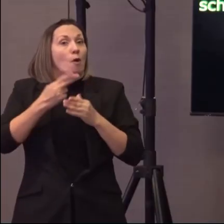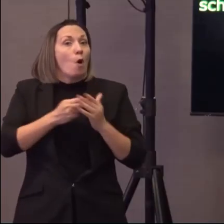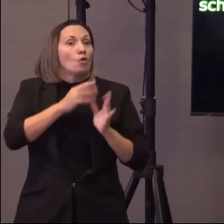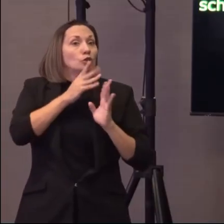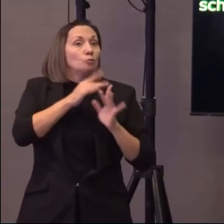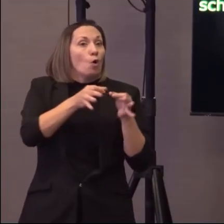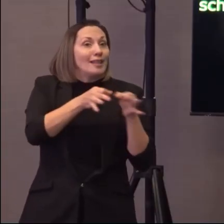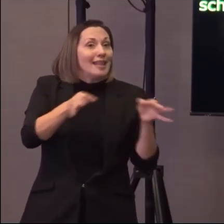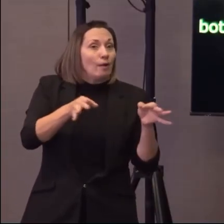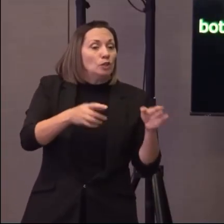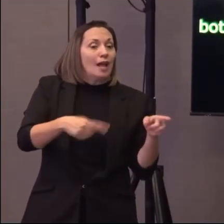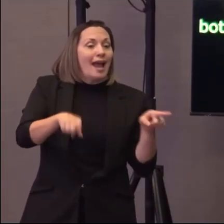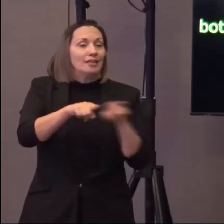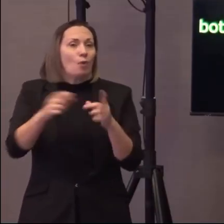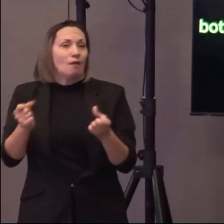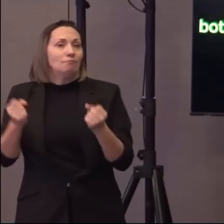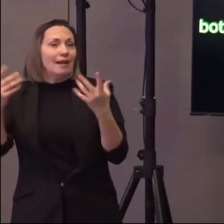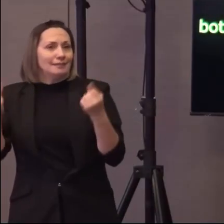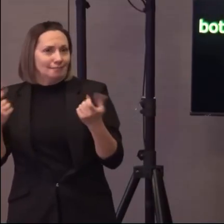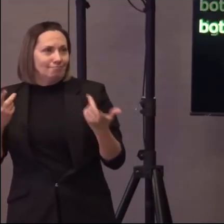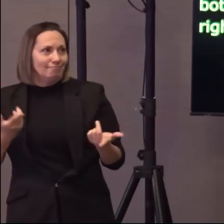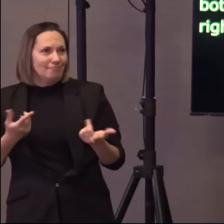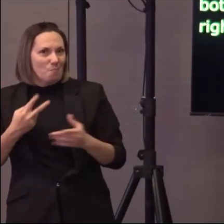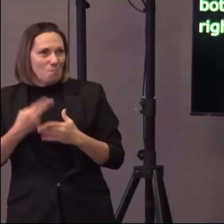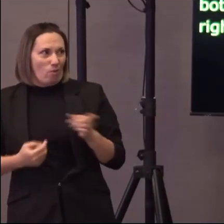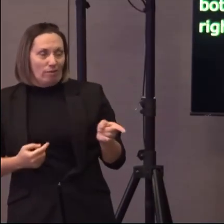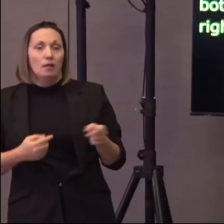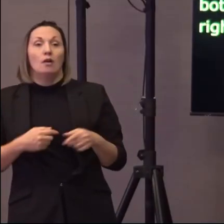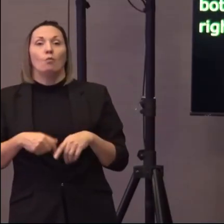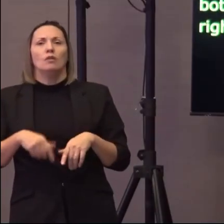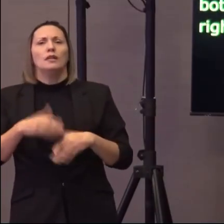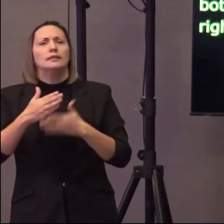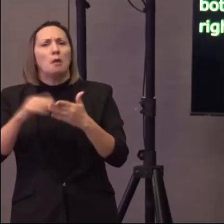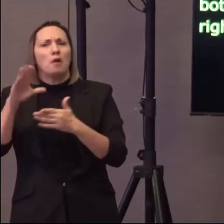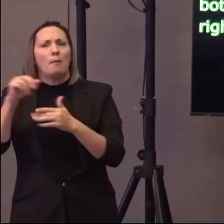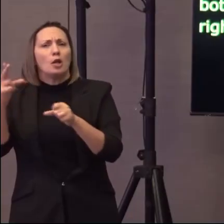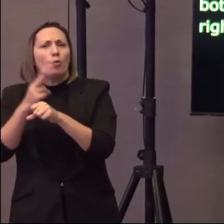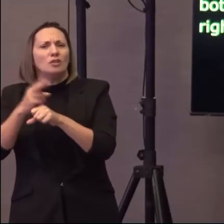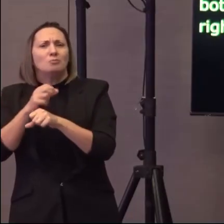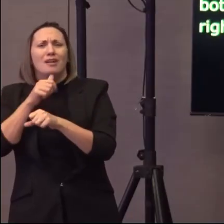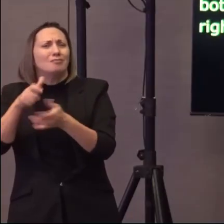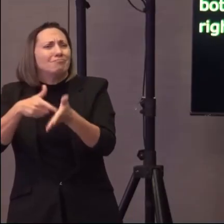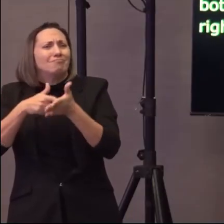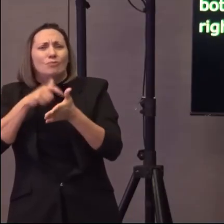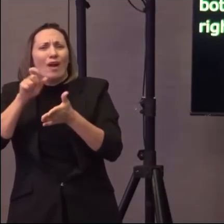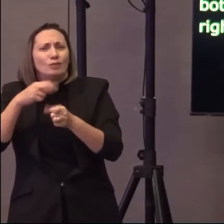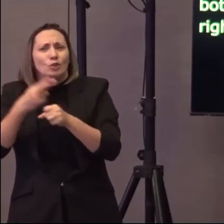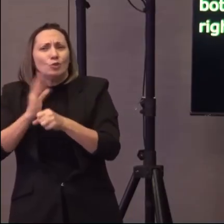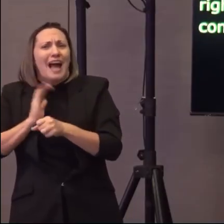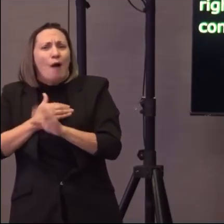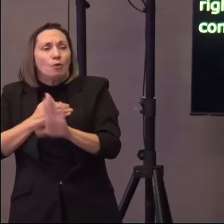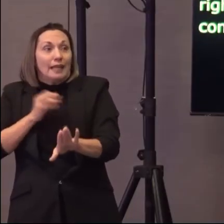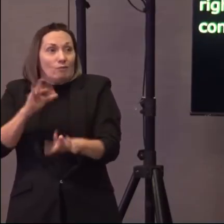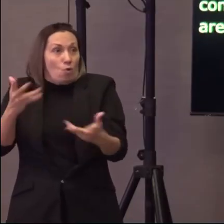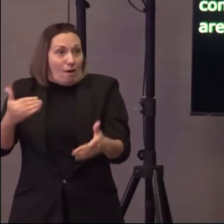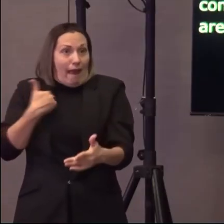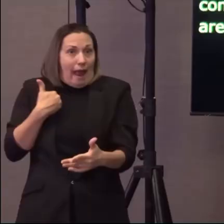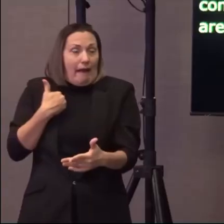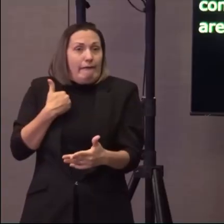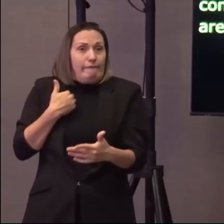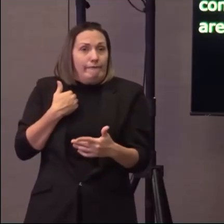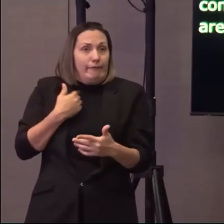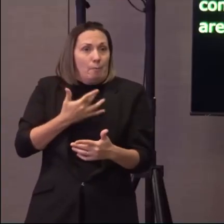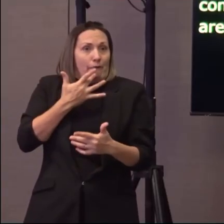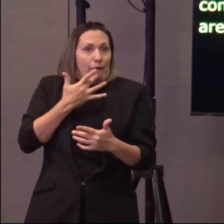ASL right on this device. We have companies that we use, but you aren't stuck to using ours. If you already have a spoken language